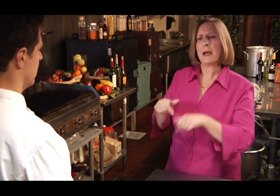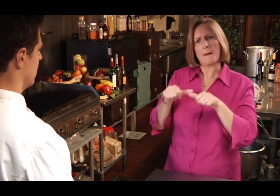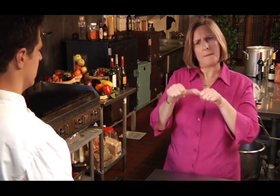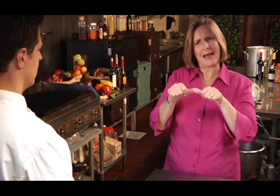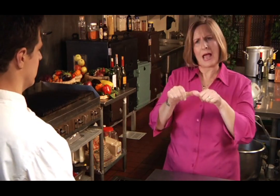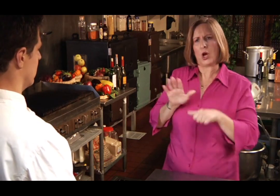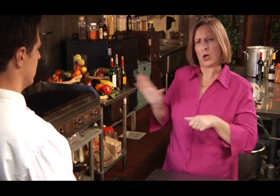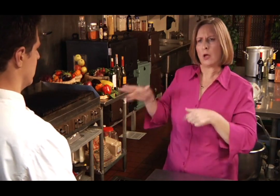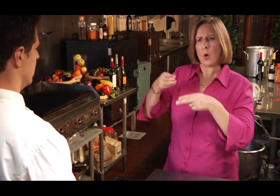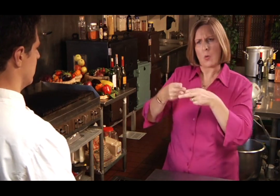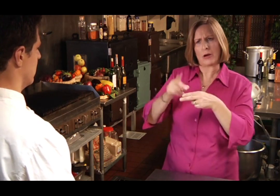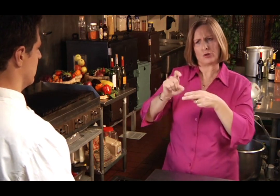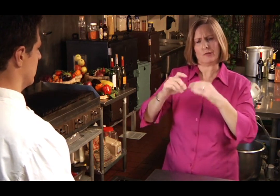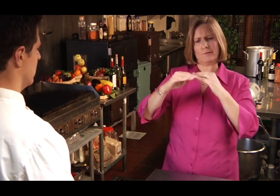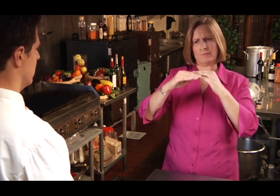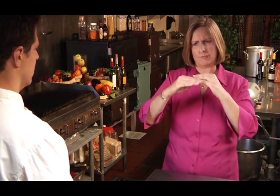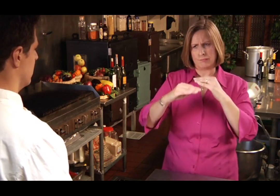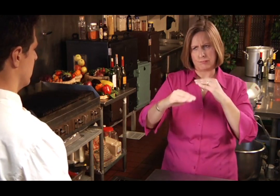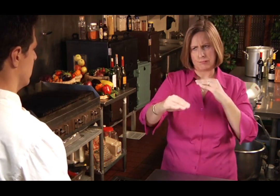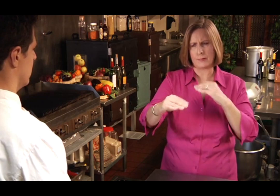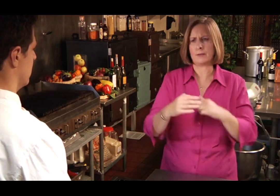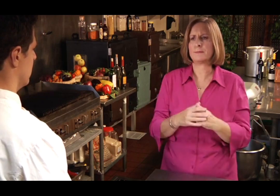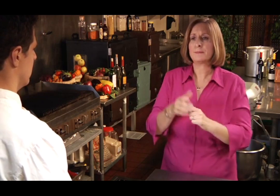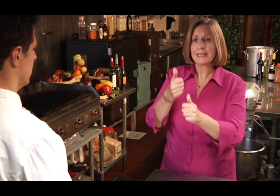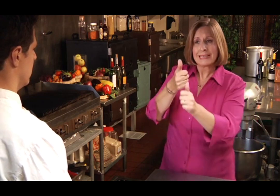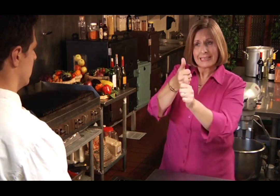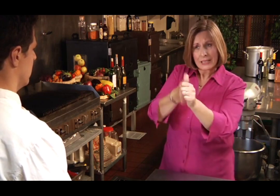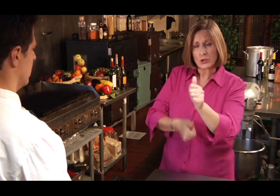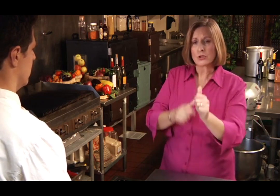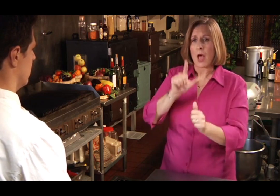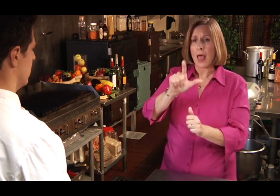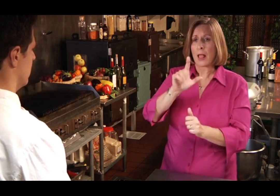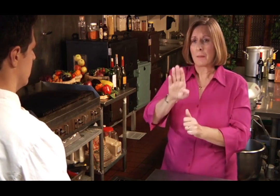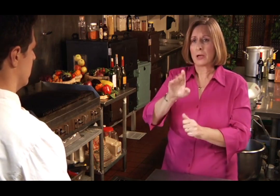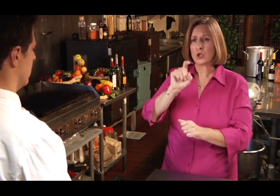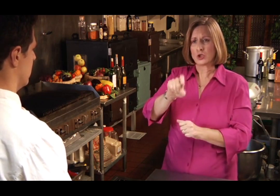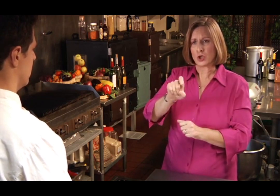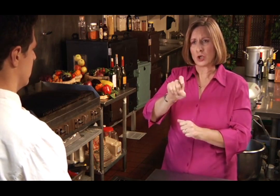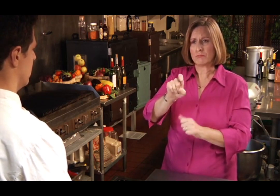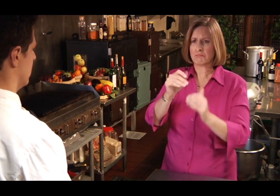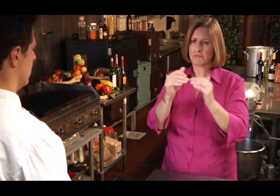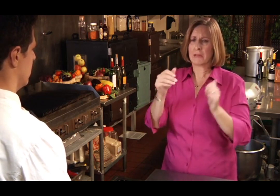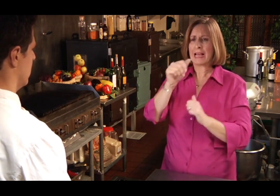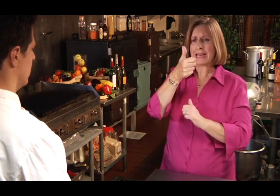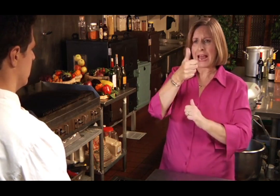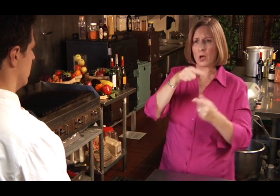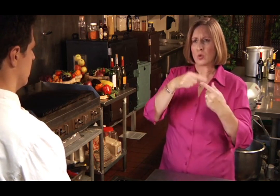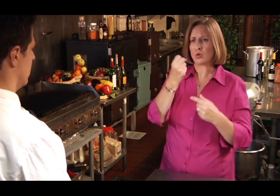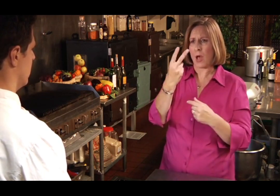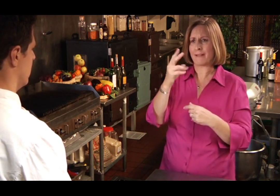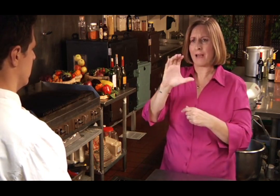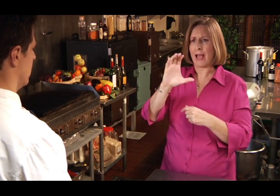wants to maintain her current weight, she should consume about 10 to 12 calories per pound.